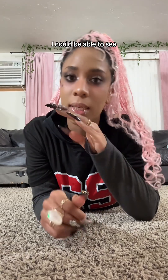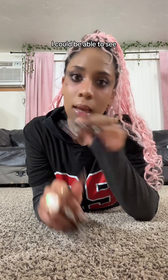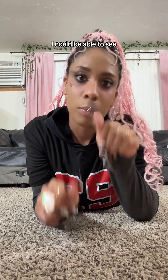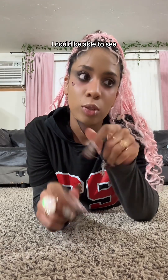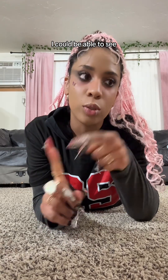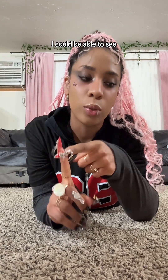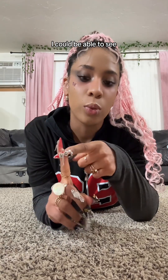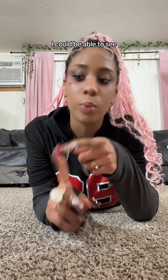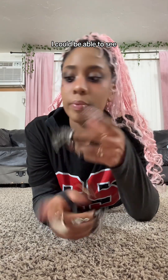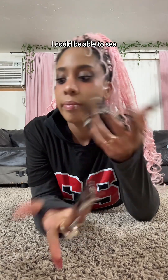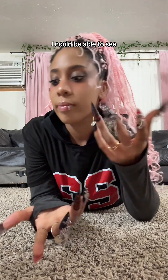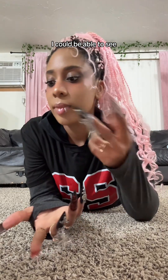able to